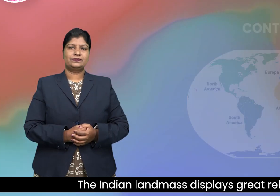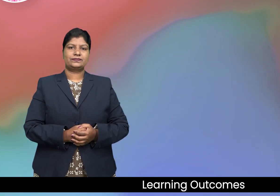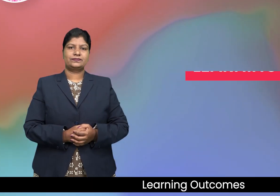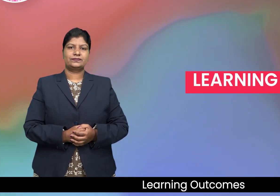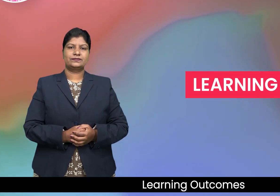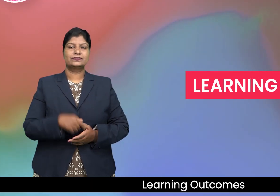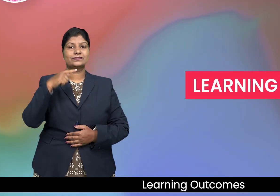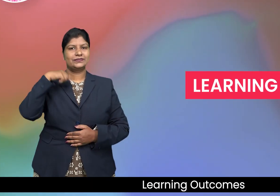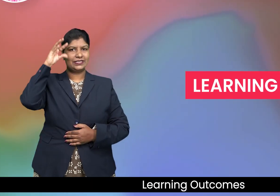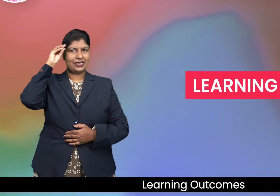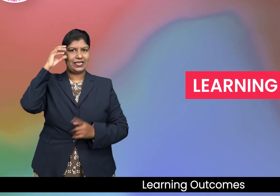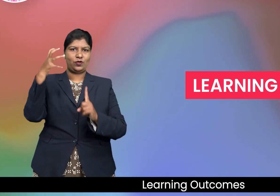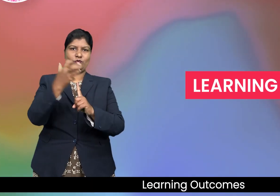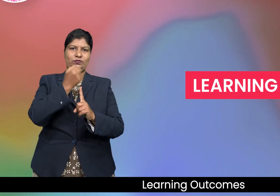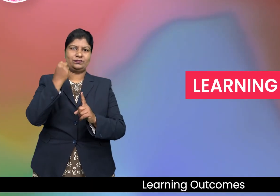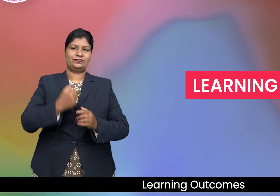Learning outcomes